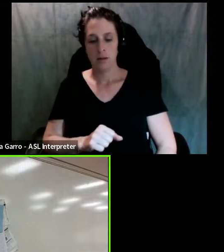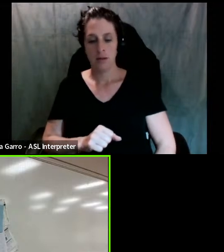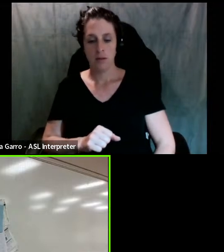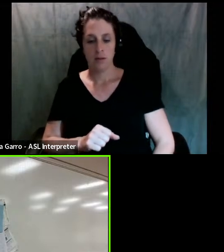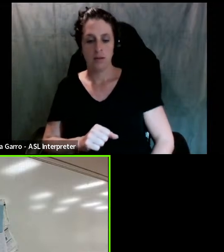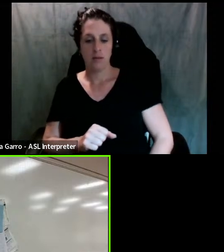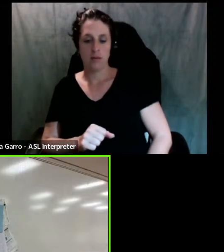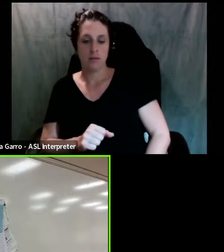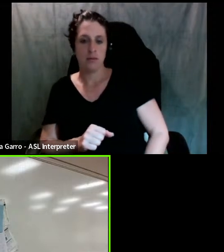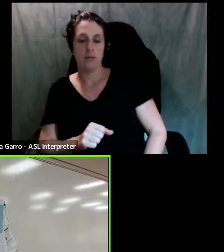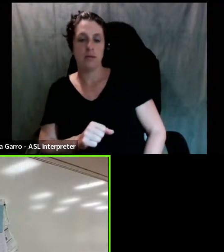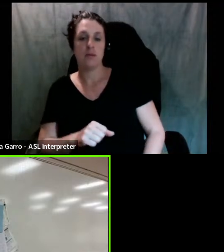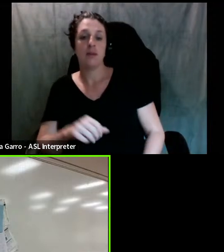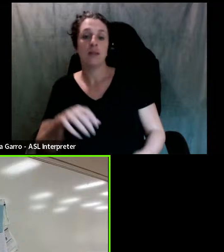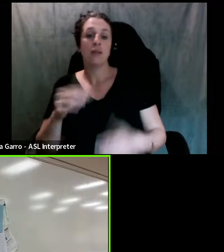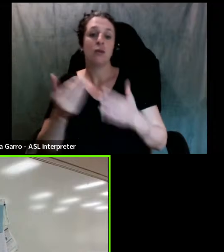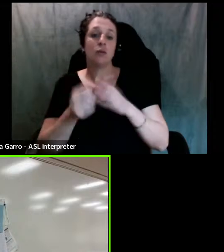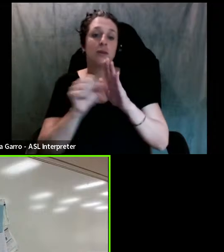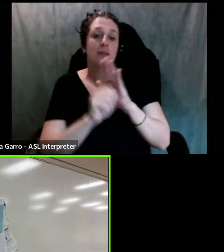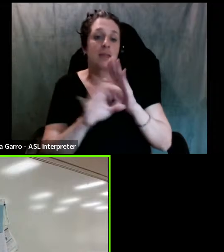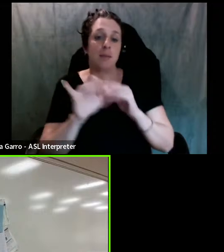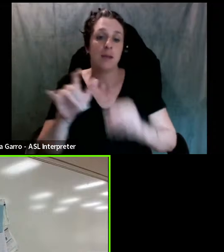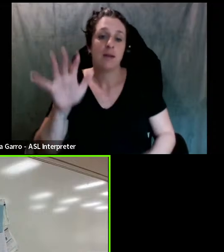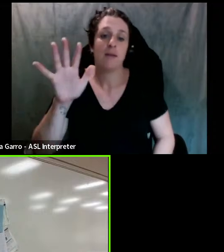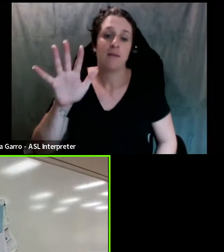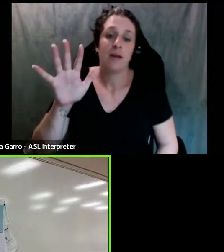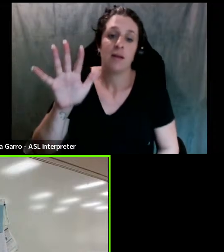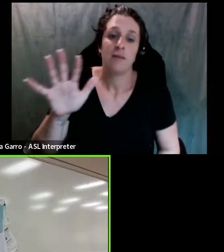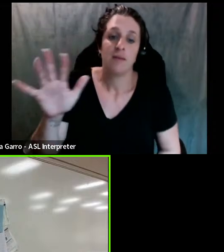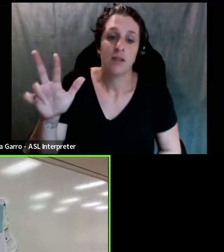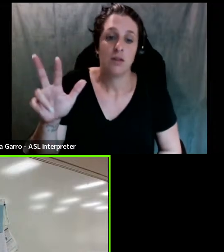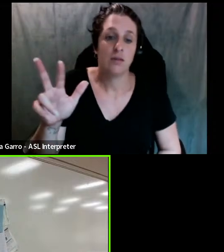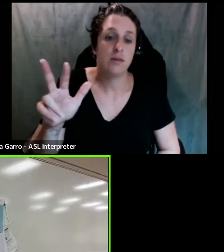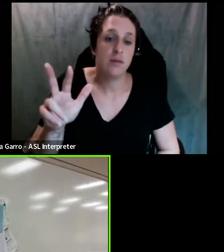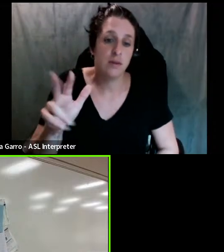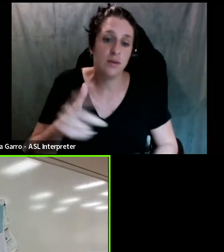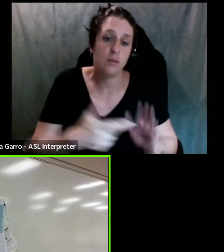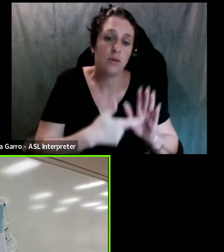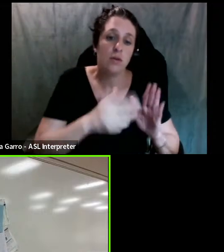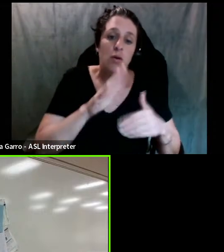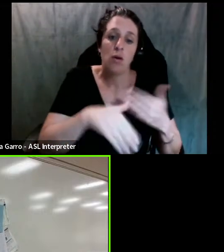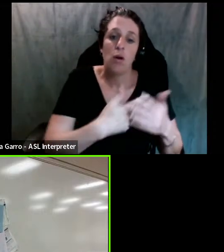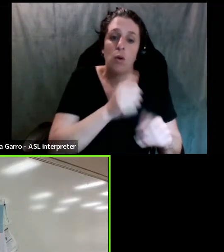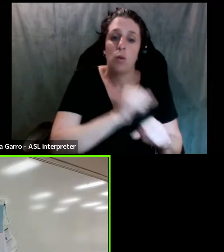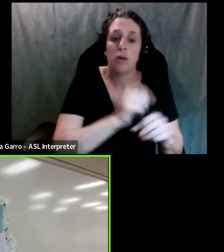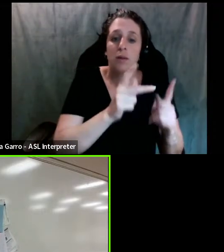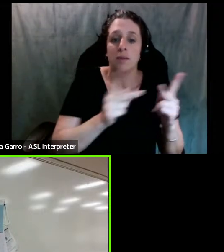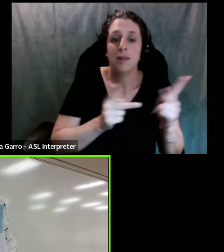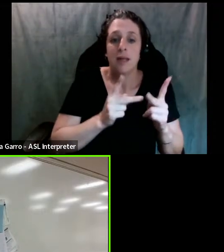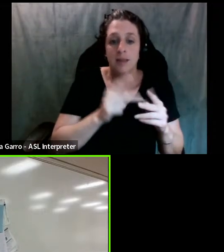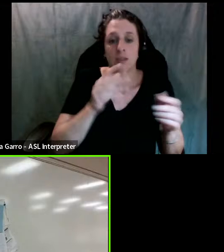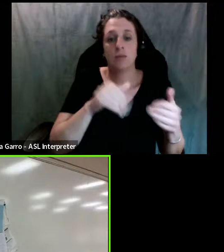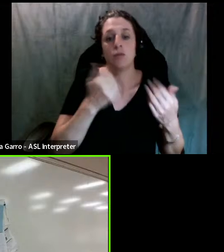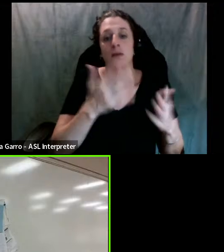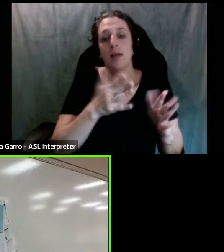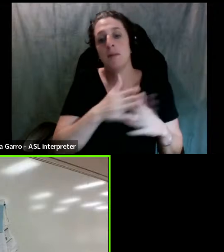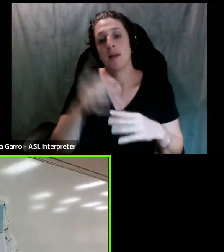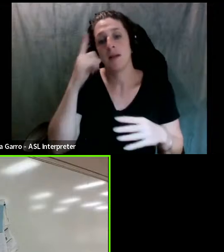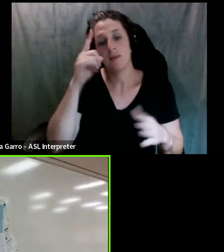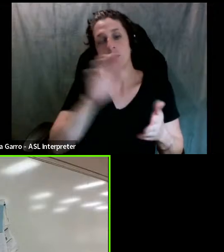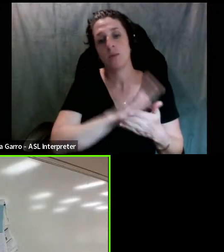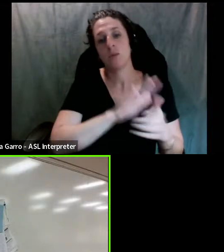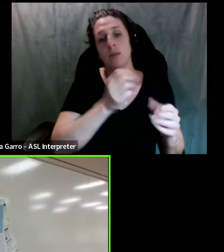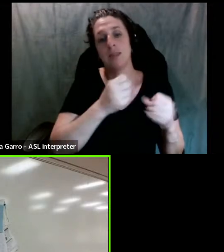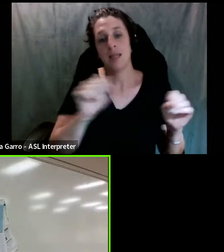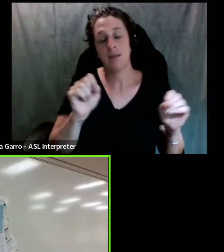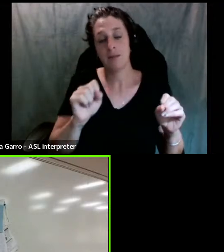bill 553, and it requires all workplaces to provide a plan for school safety. And there are